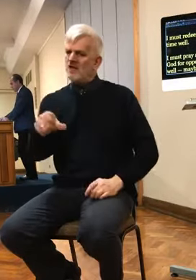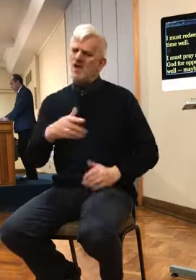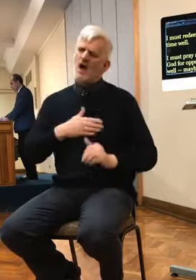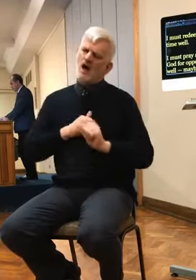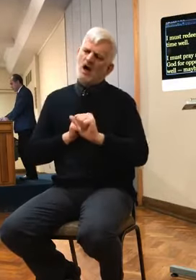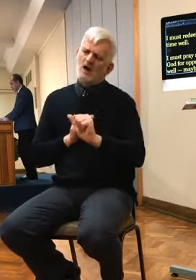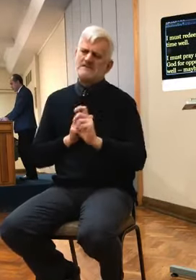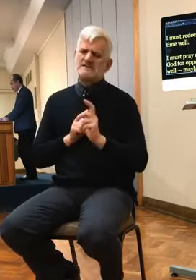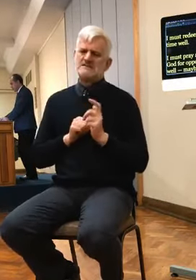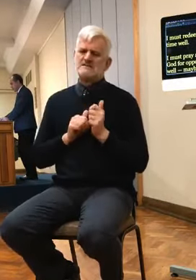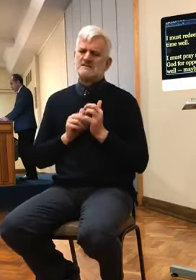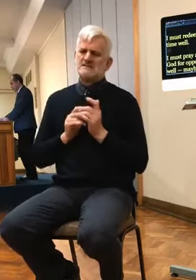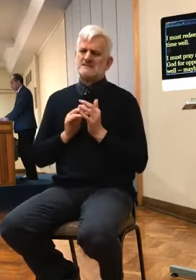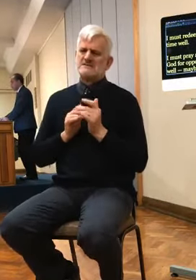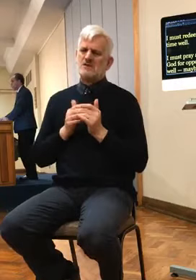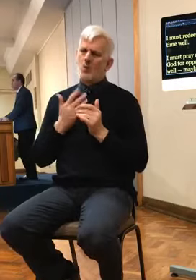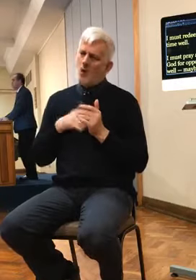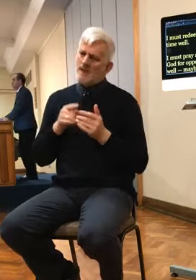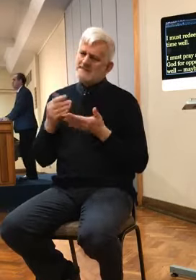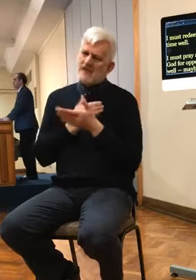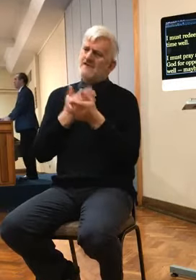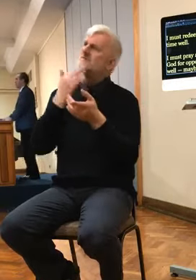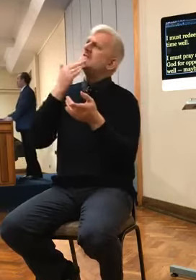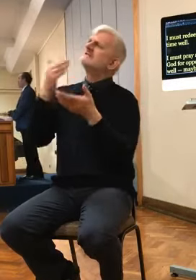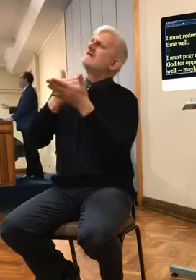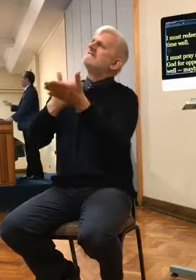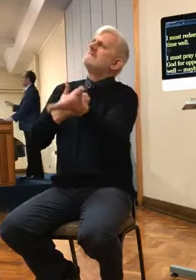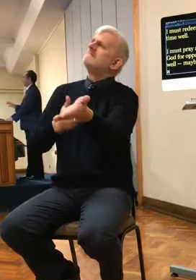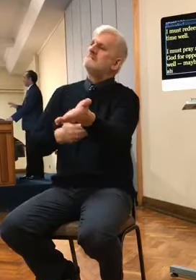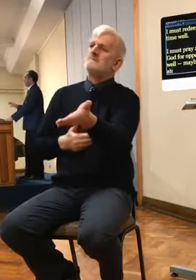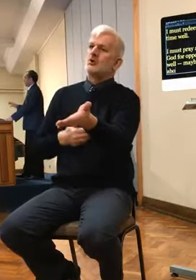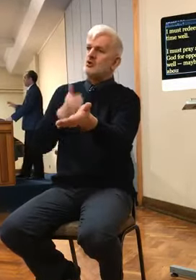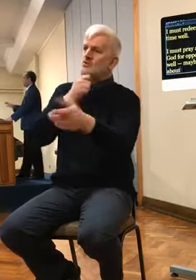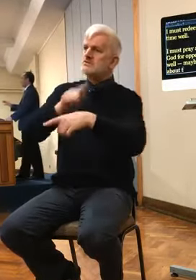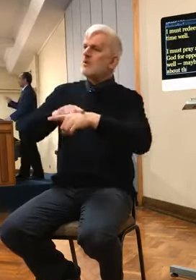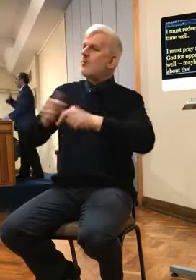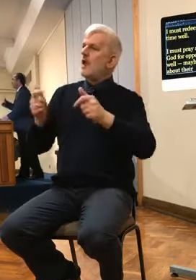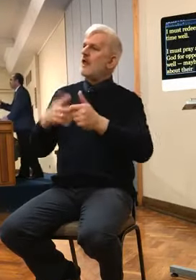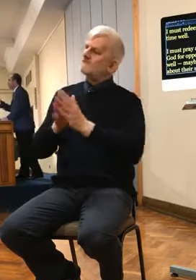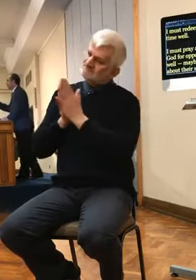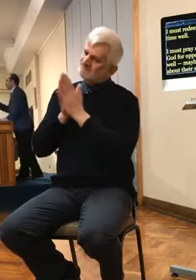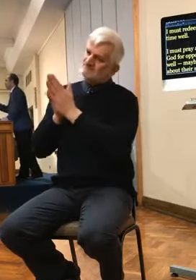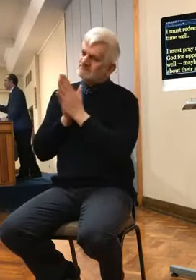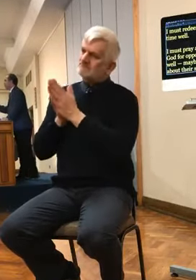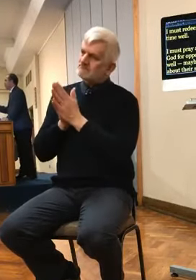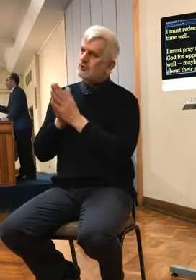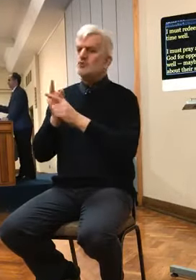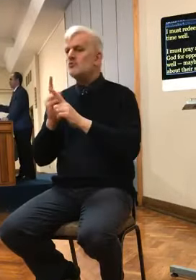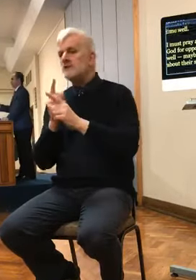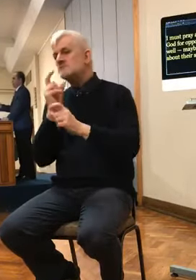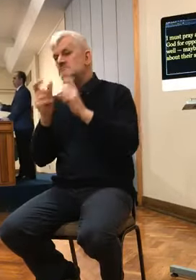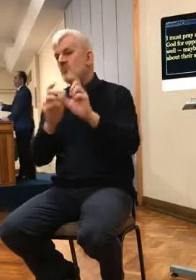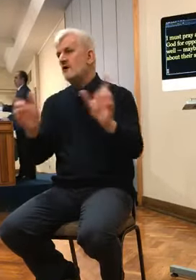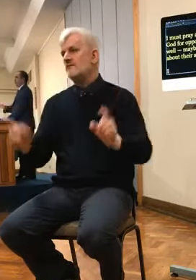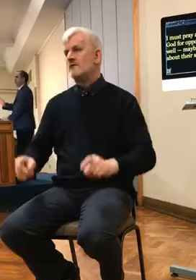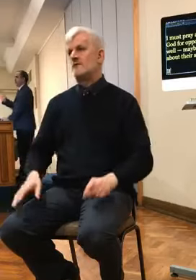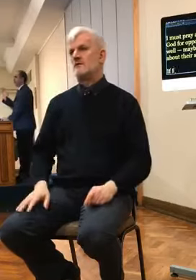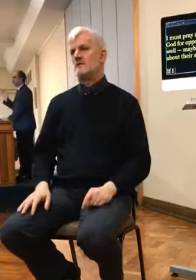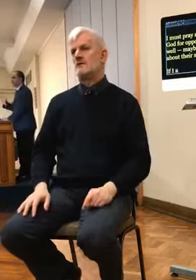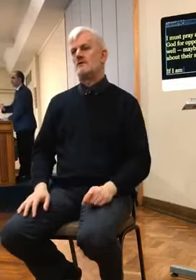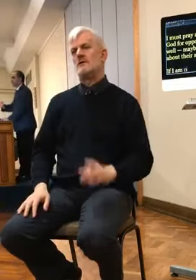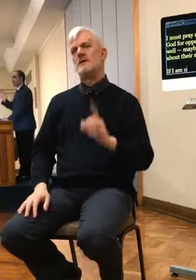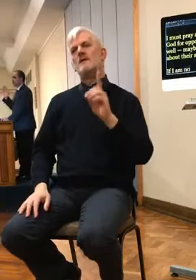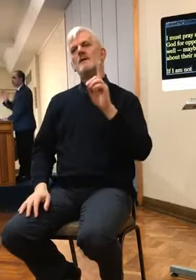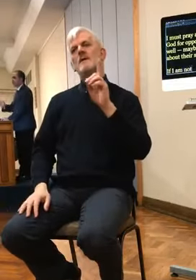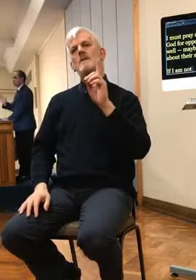coming to the saving knowledge of the Lord Jesus Christ. But now, if you are not a believer, if you